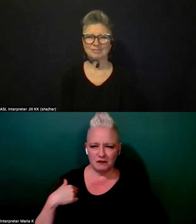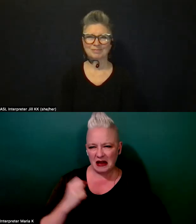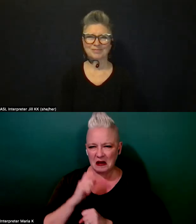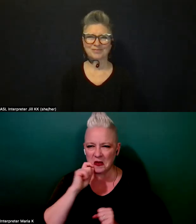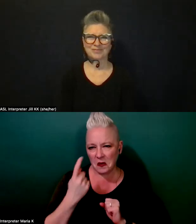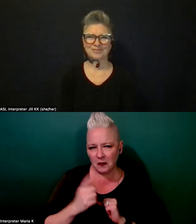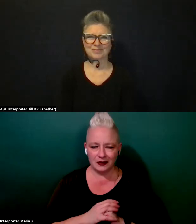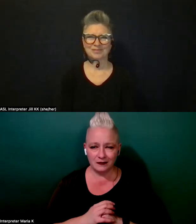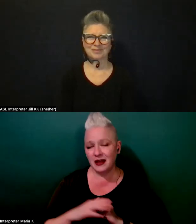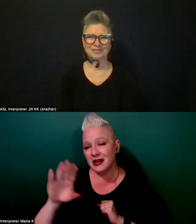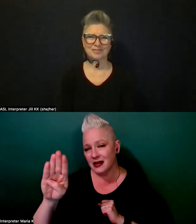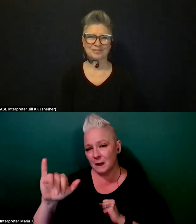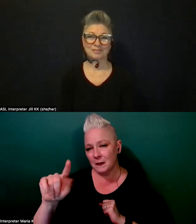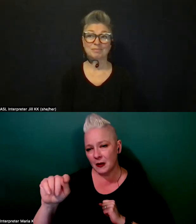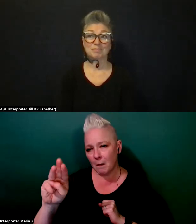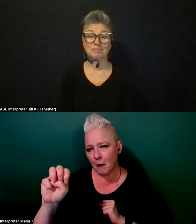like Biltmore was really cool too.